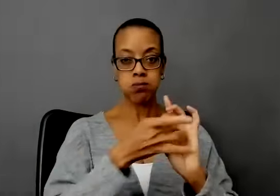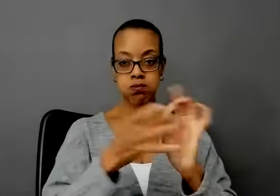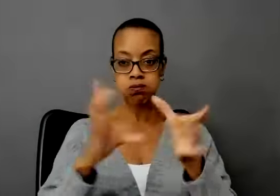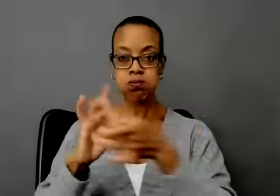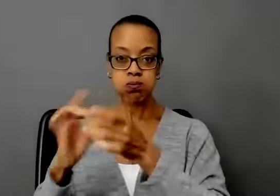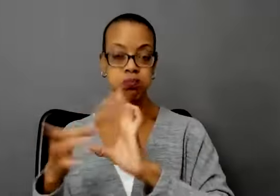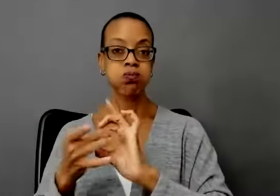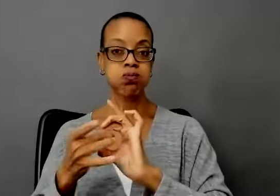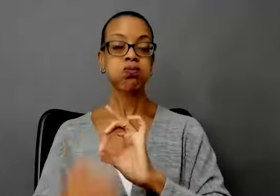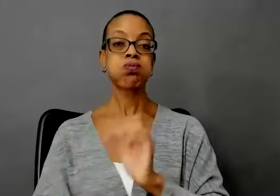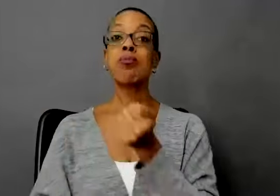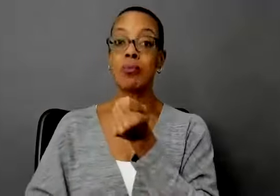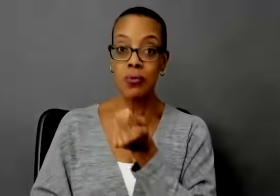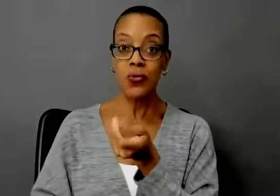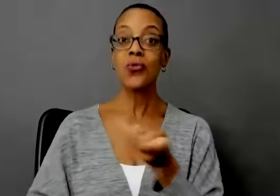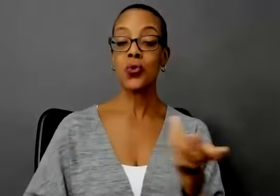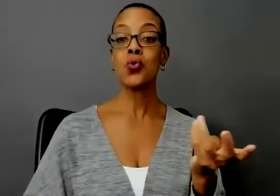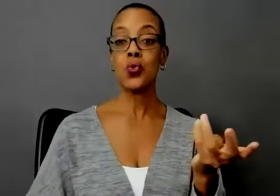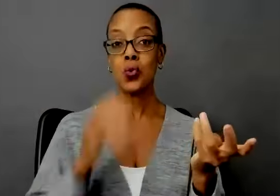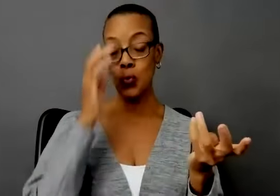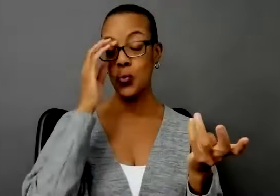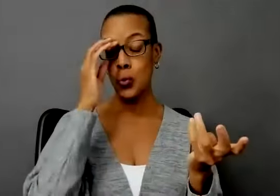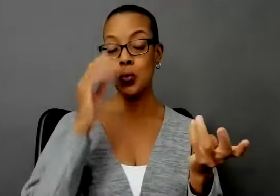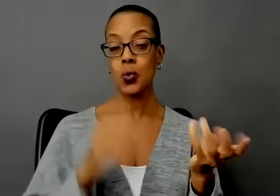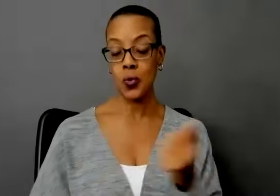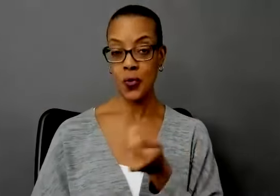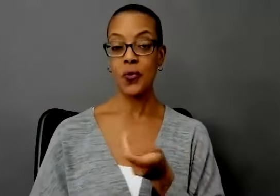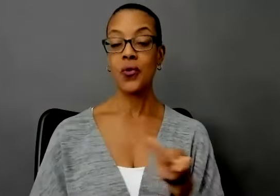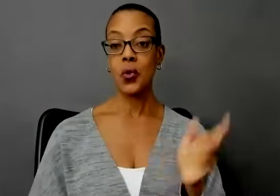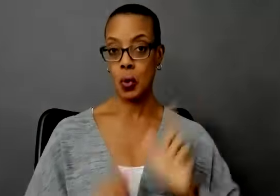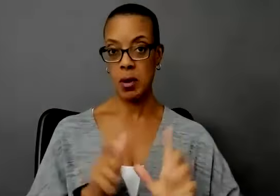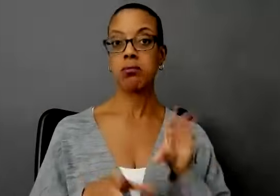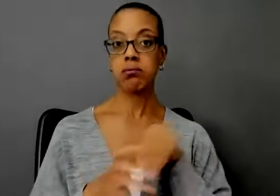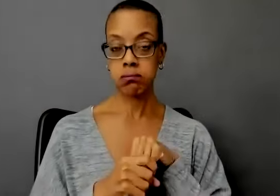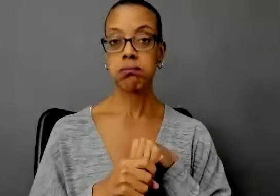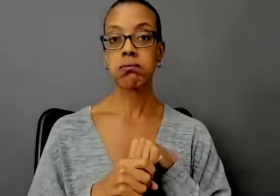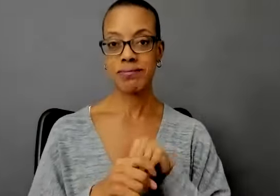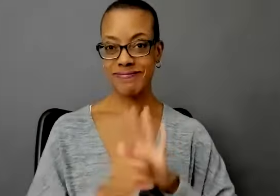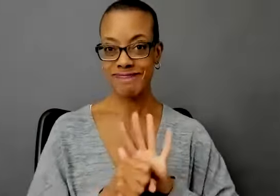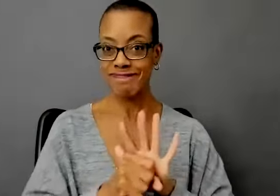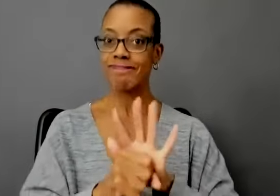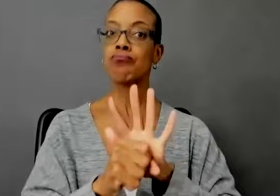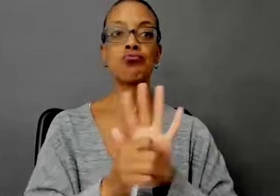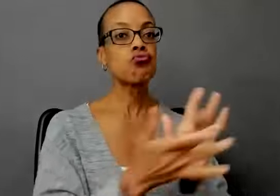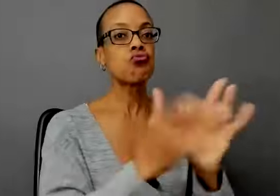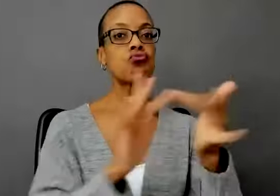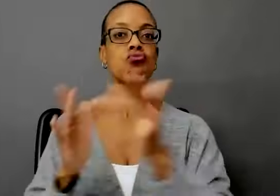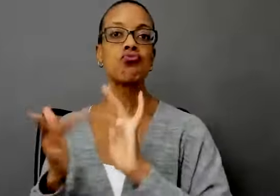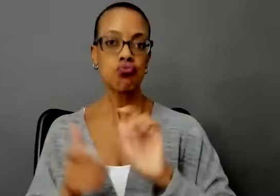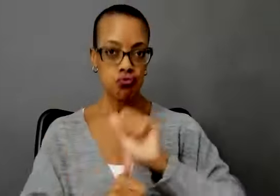us had become, a few of the people who were involved in the advocacy had been in touch with each other separately. So